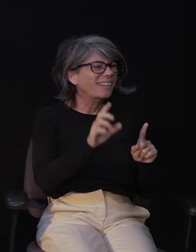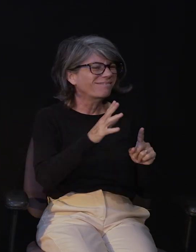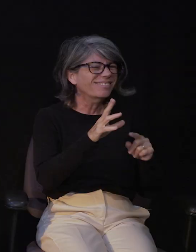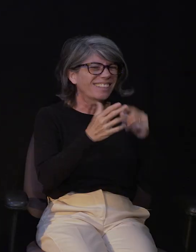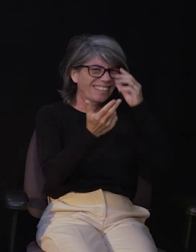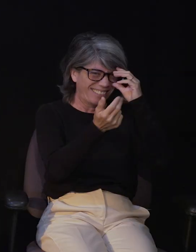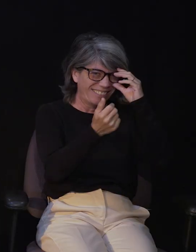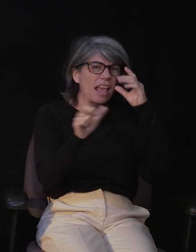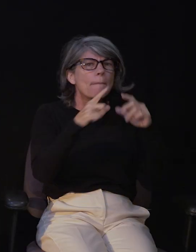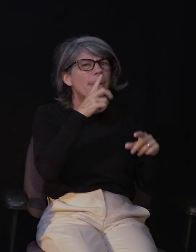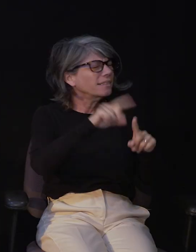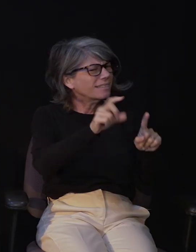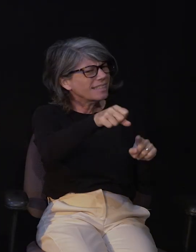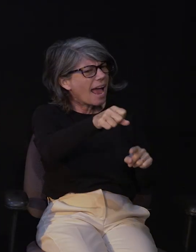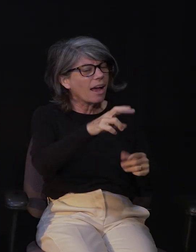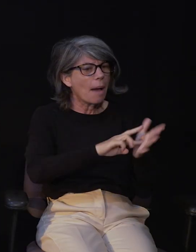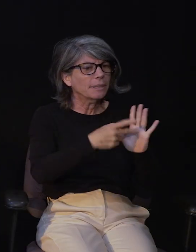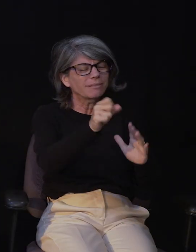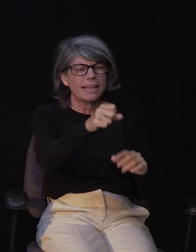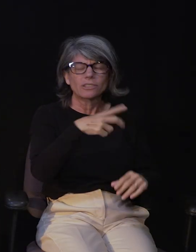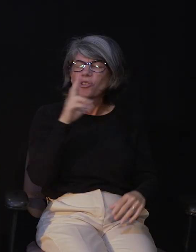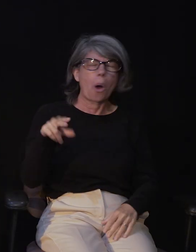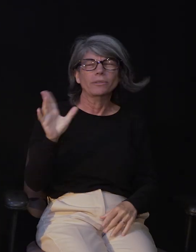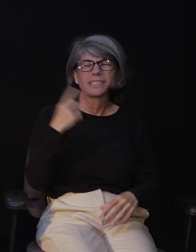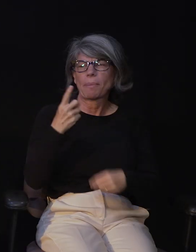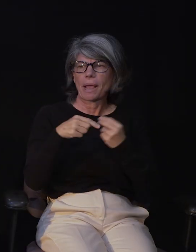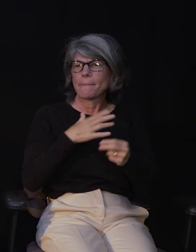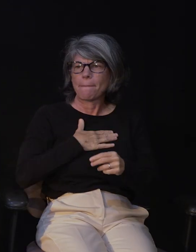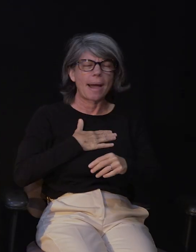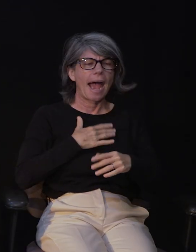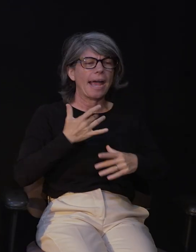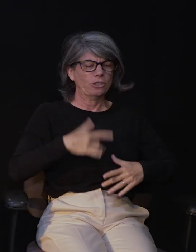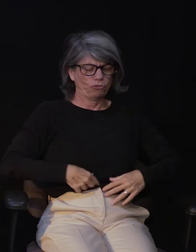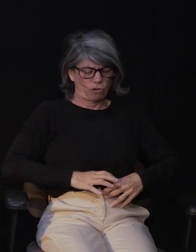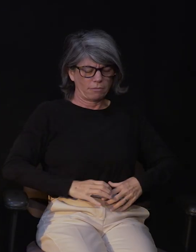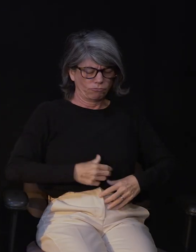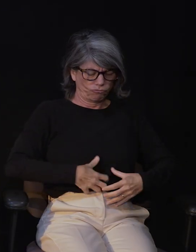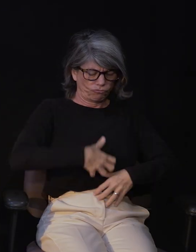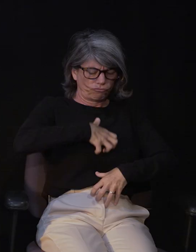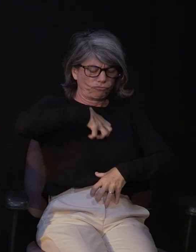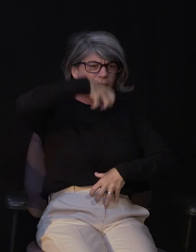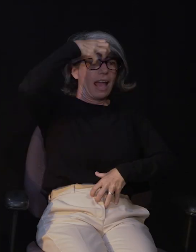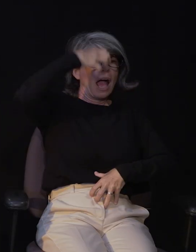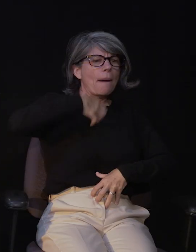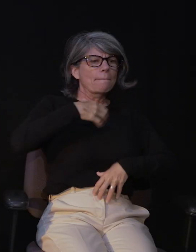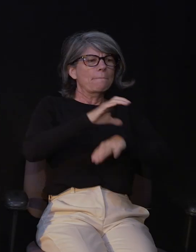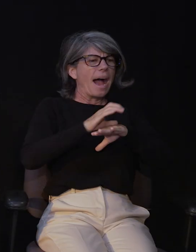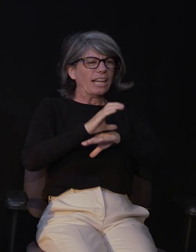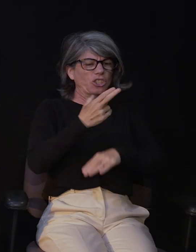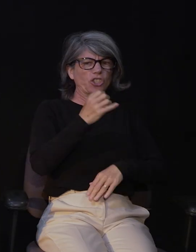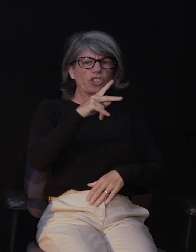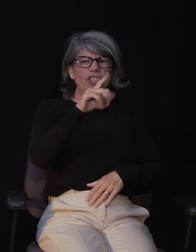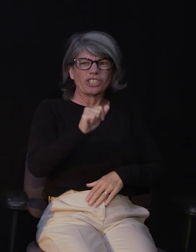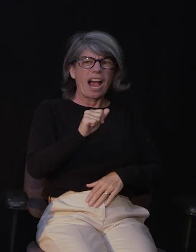I mean, yeah, no, something about my chakras. My chakra-covered biscotti. What? And